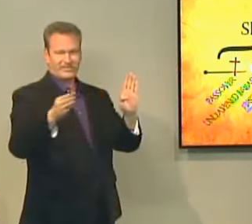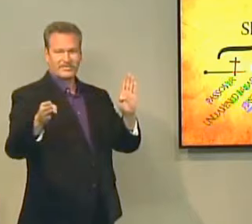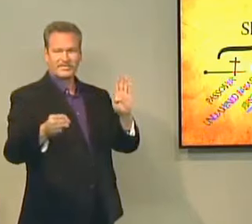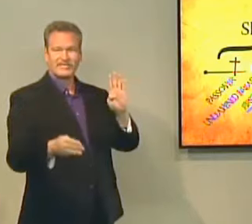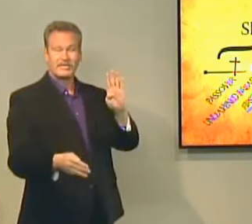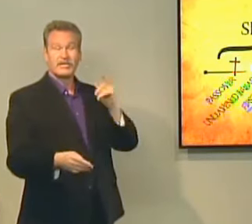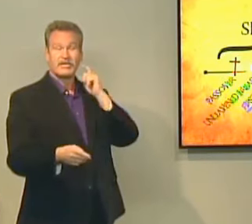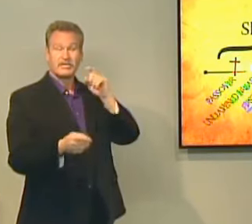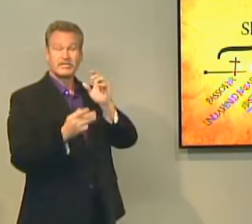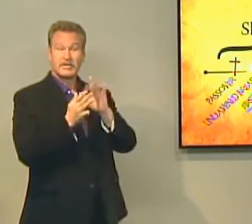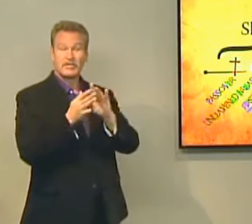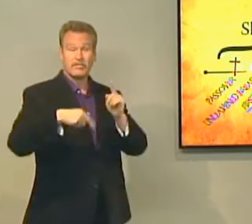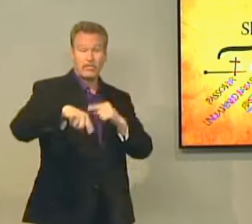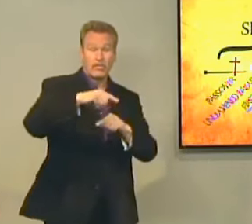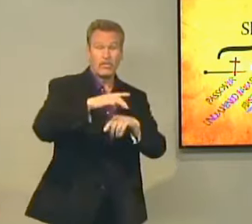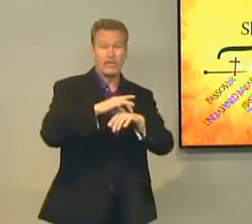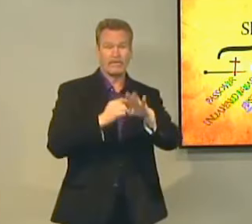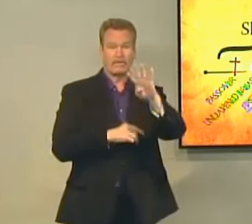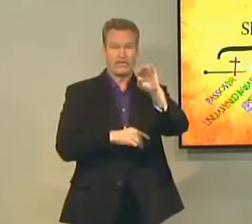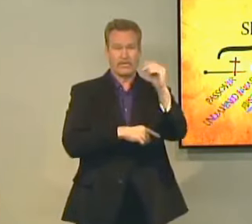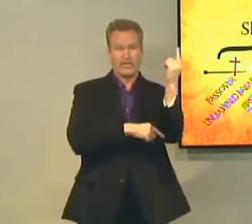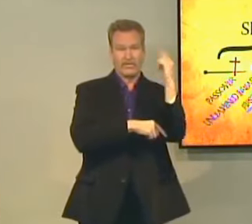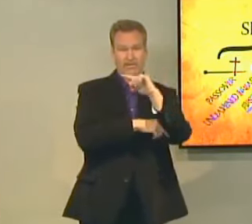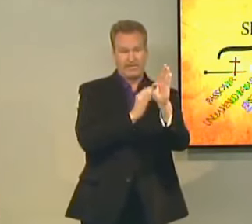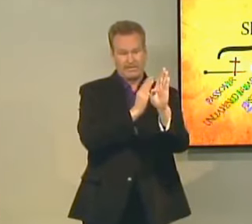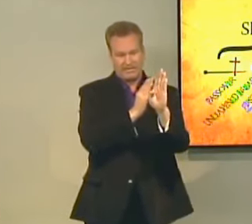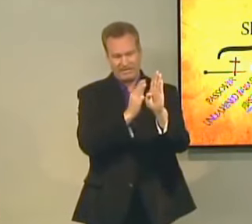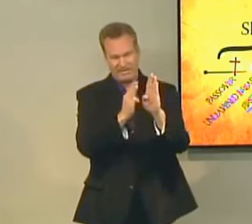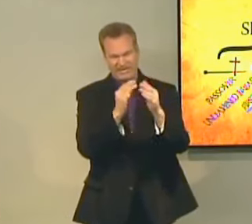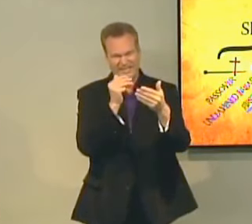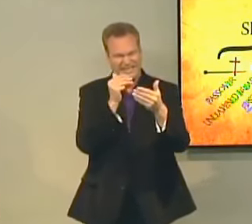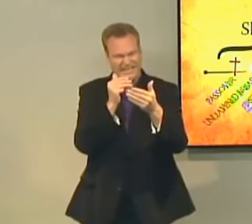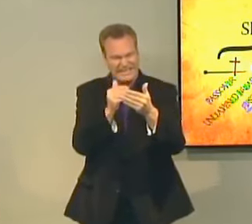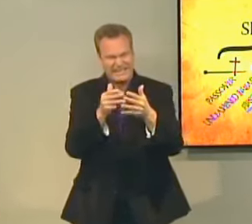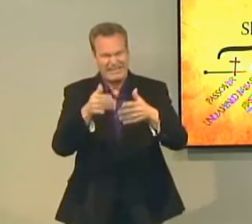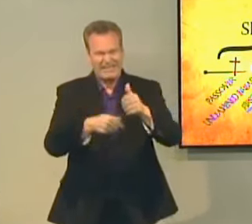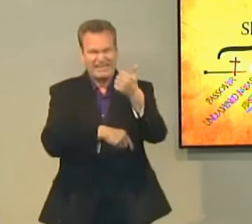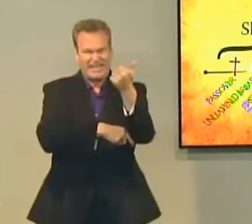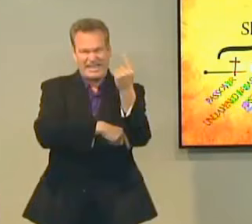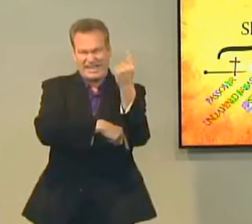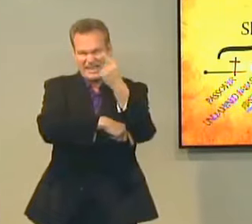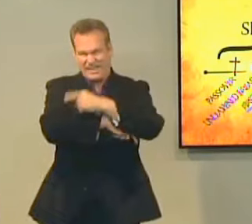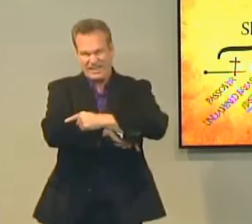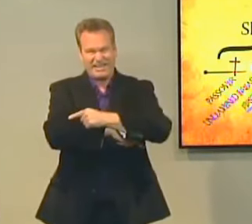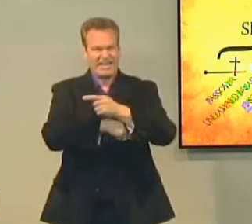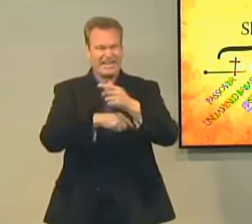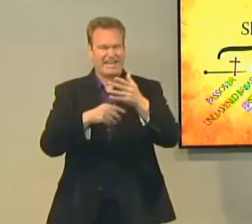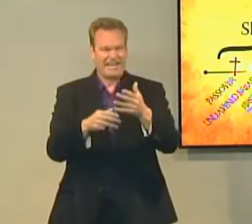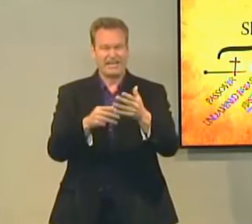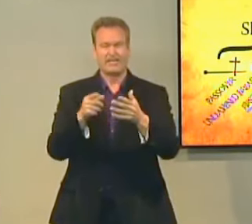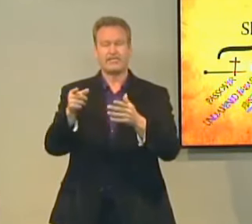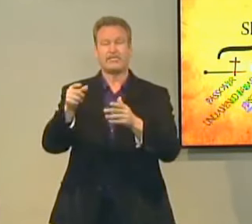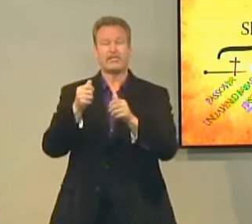place 50 days after the Feast of the Firstfruits. And Jesus walked around the earth for 40 days. And when there was ten days left before the Feast of